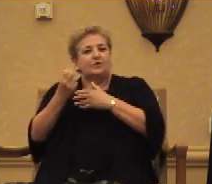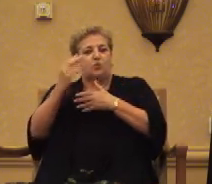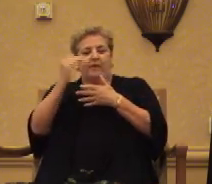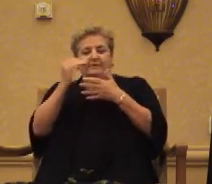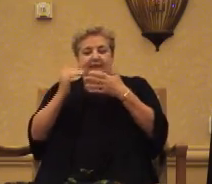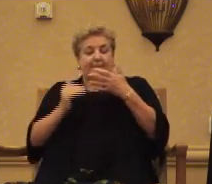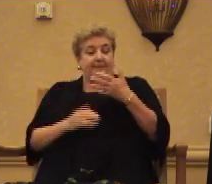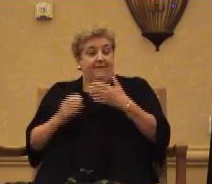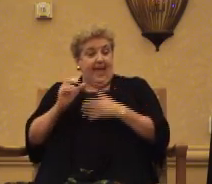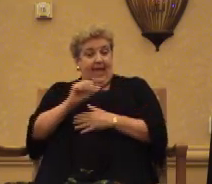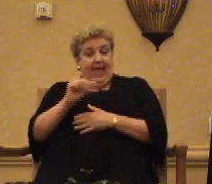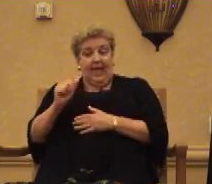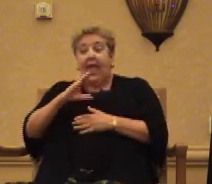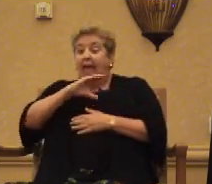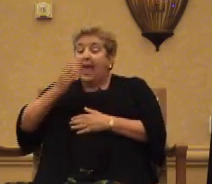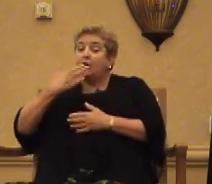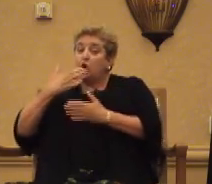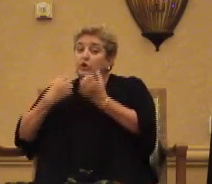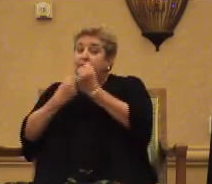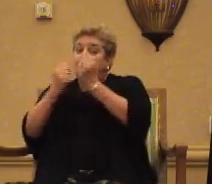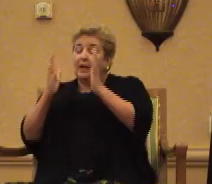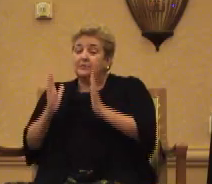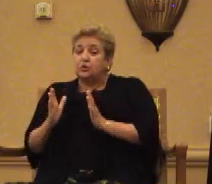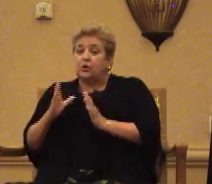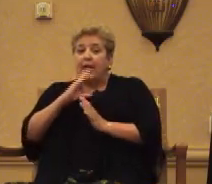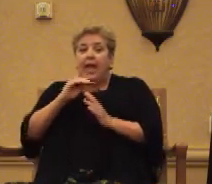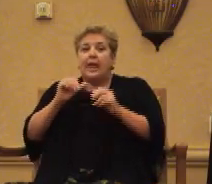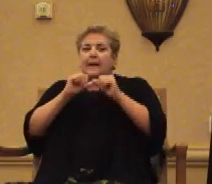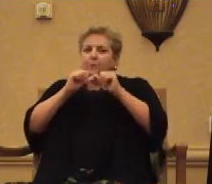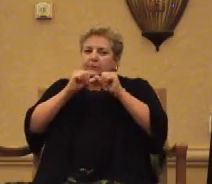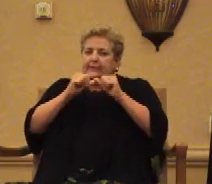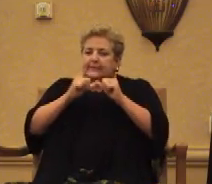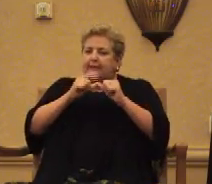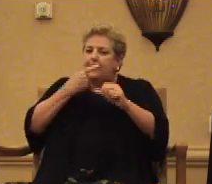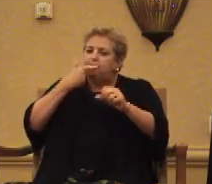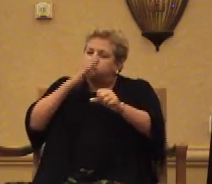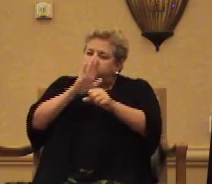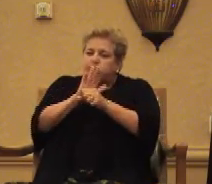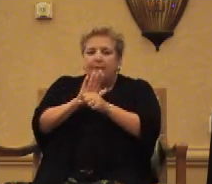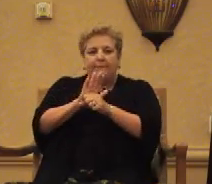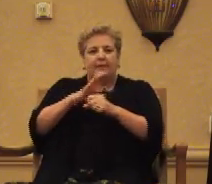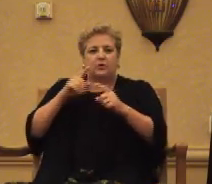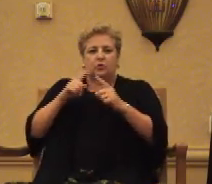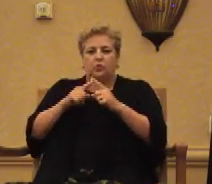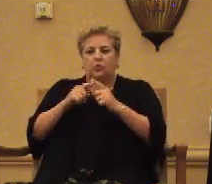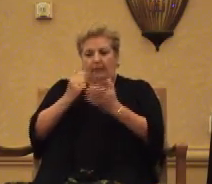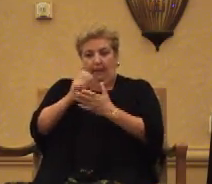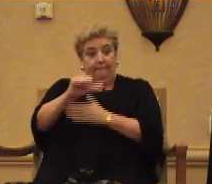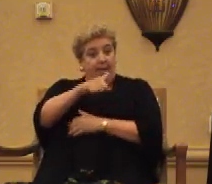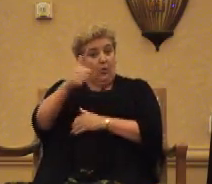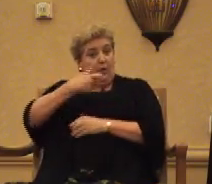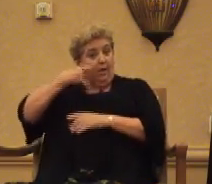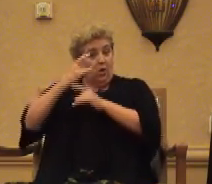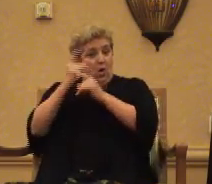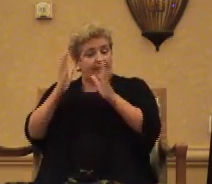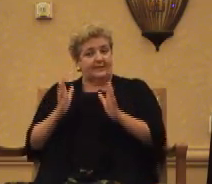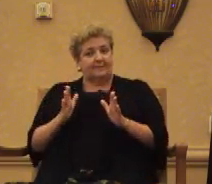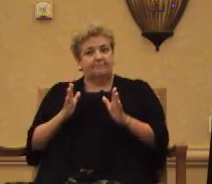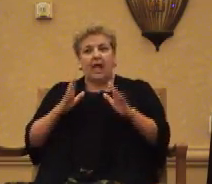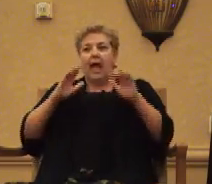and a persistent and consistent commitment to the primary purpose of helping other alcoholics, I have not had a drink or any mind